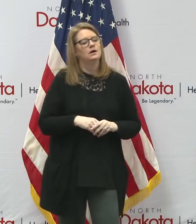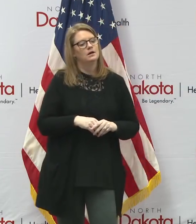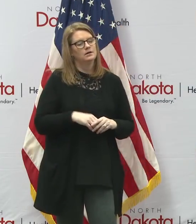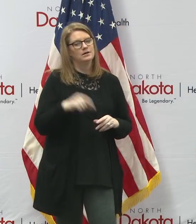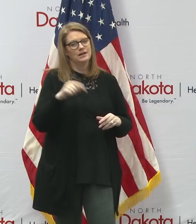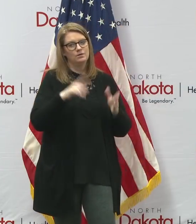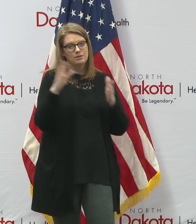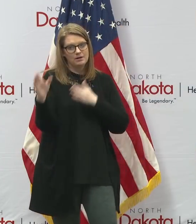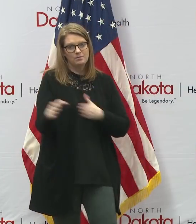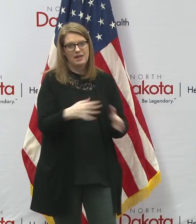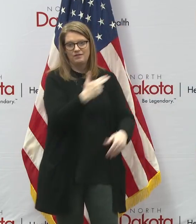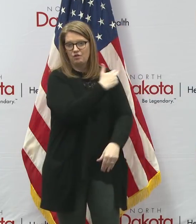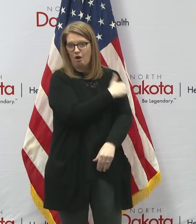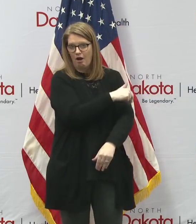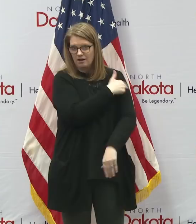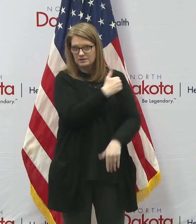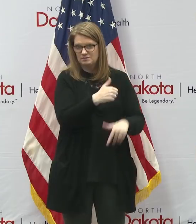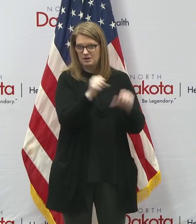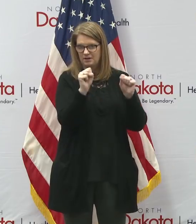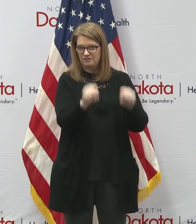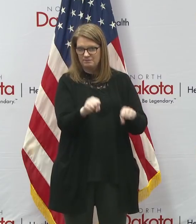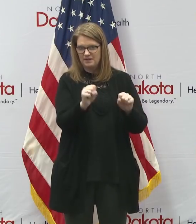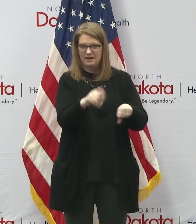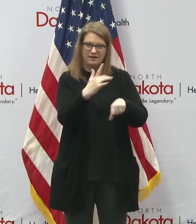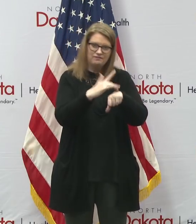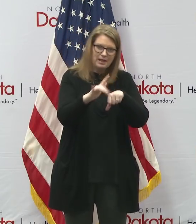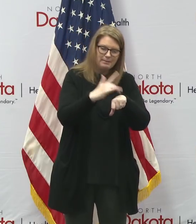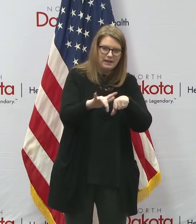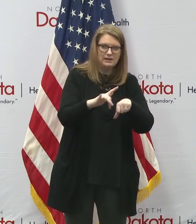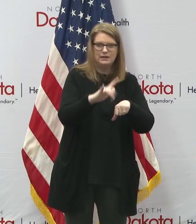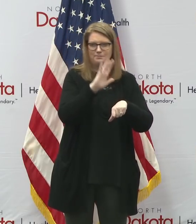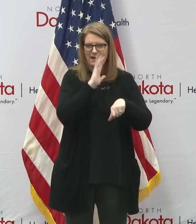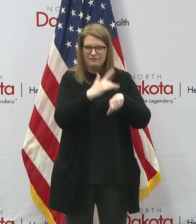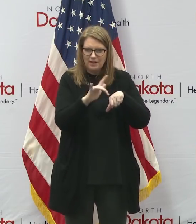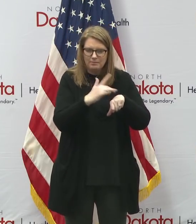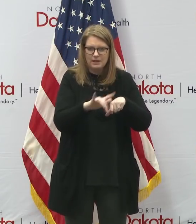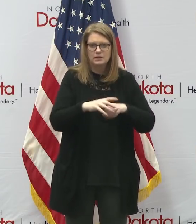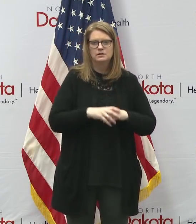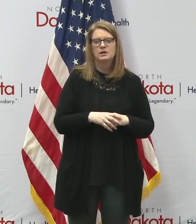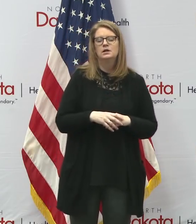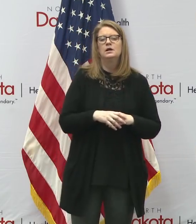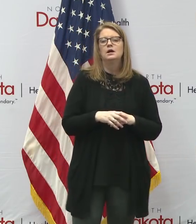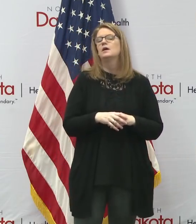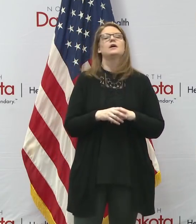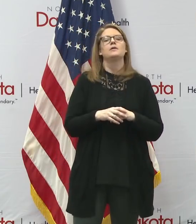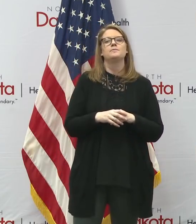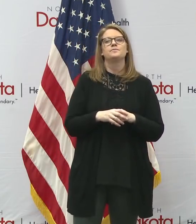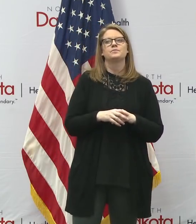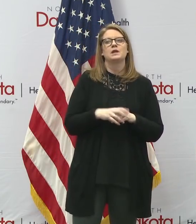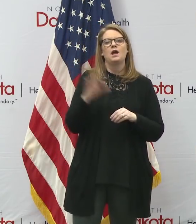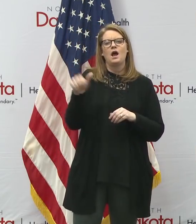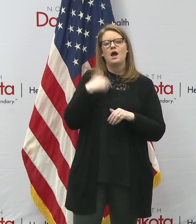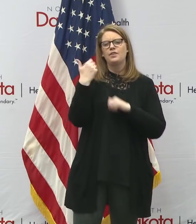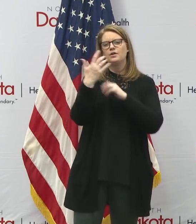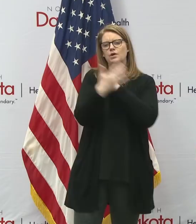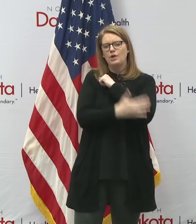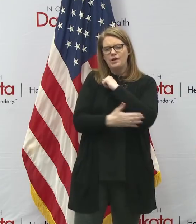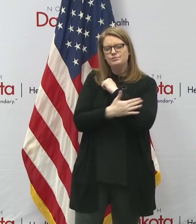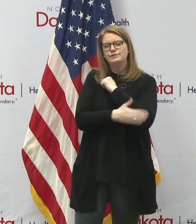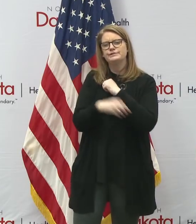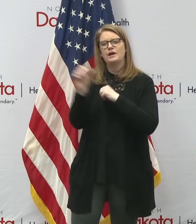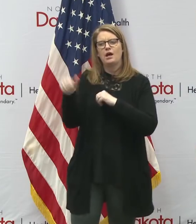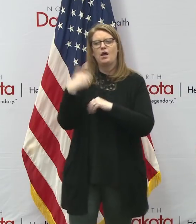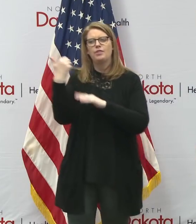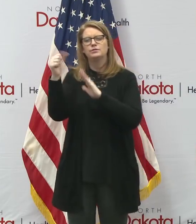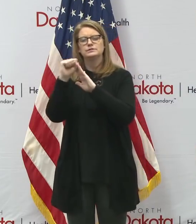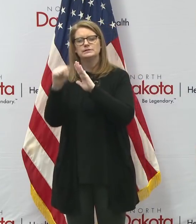for hospital capacity is talk about two things. We can look at other countries and other states and know that if